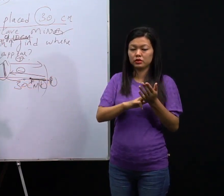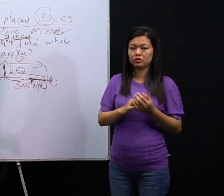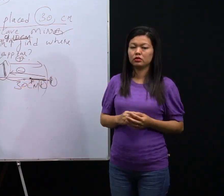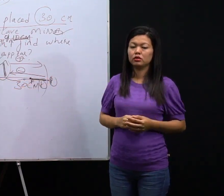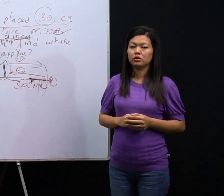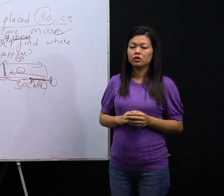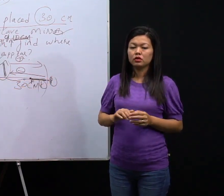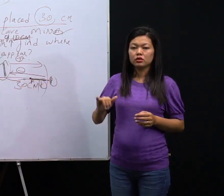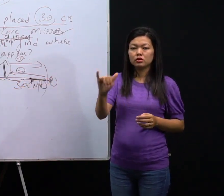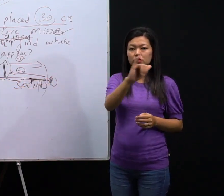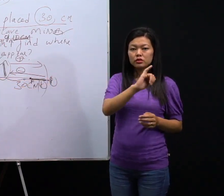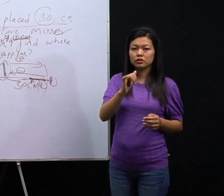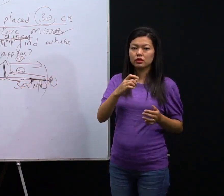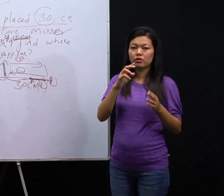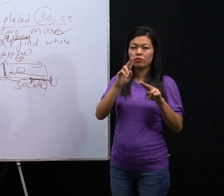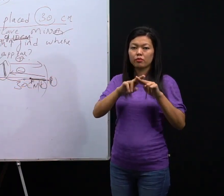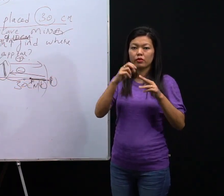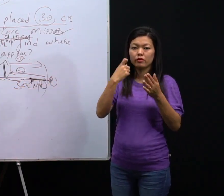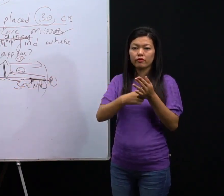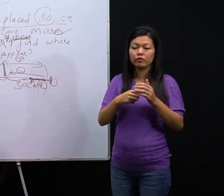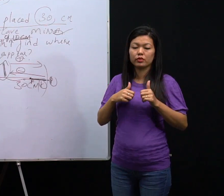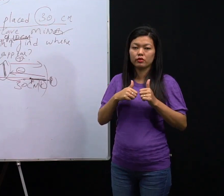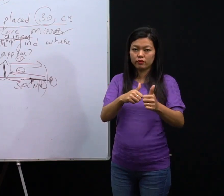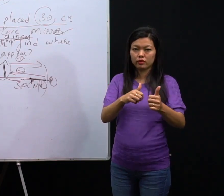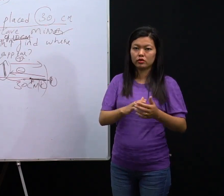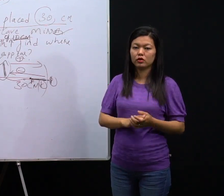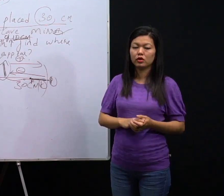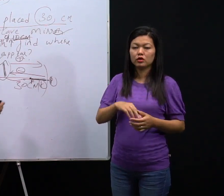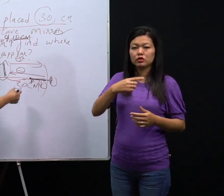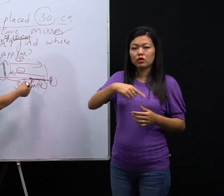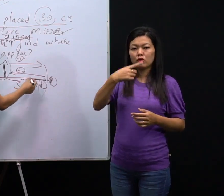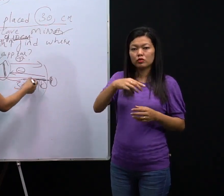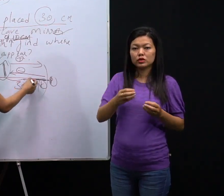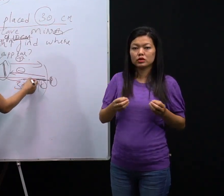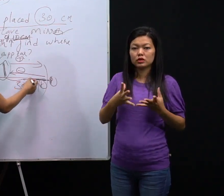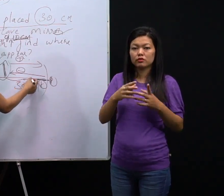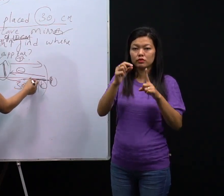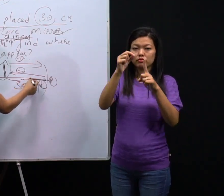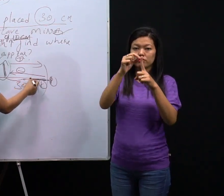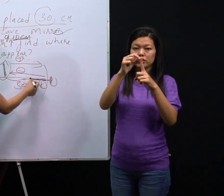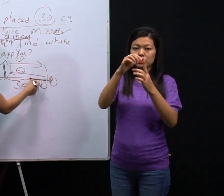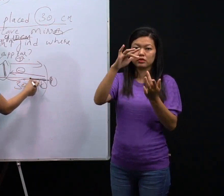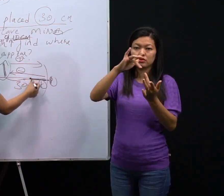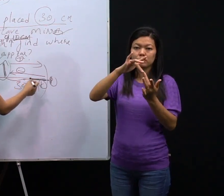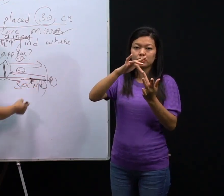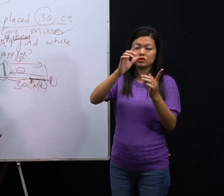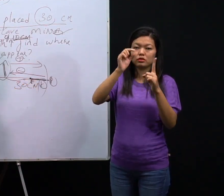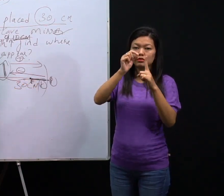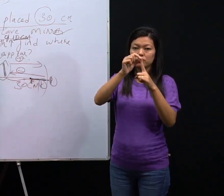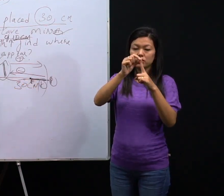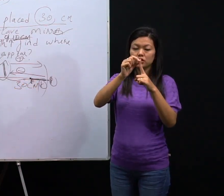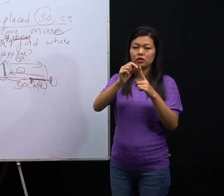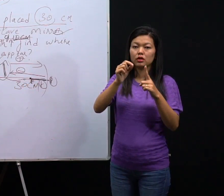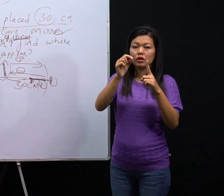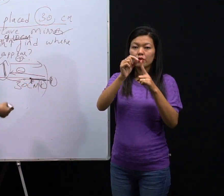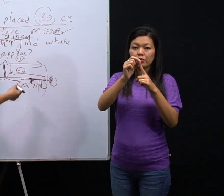whatever distance it is, we will always measure from the pole. And here, our F is here.